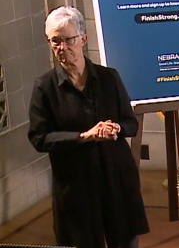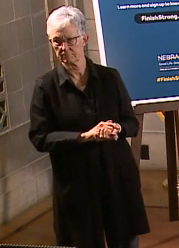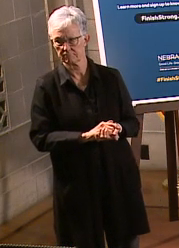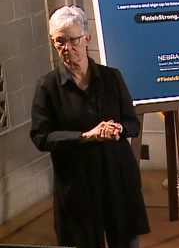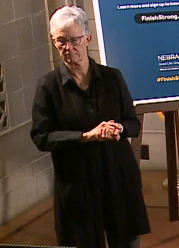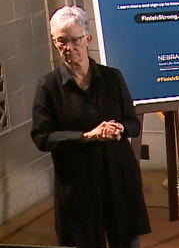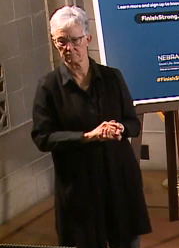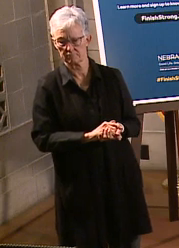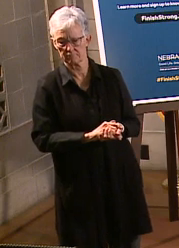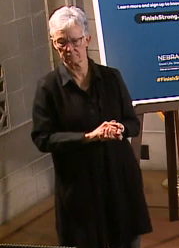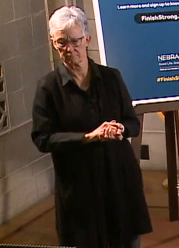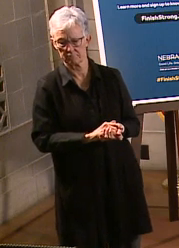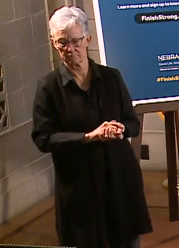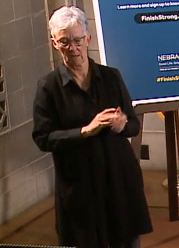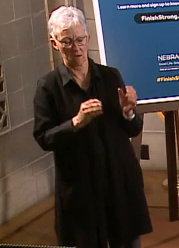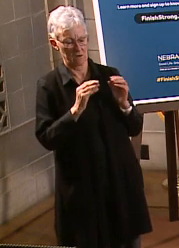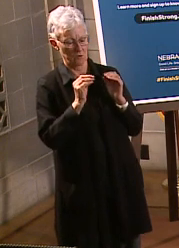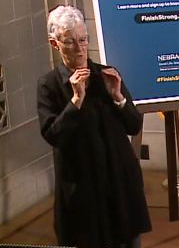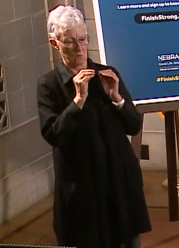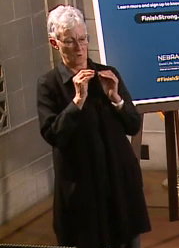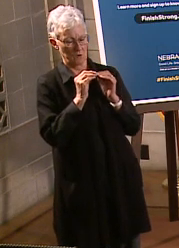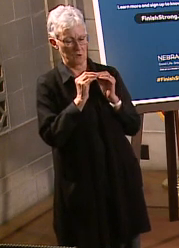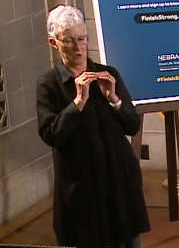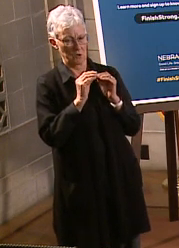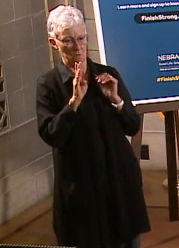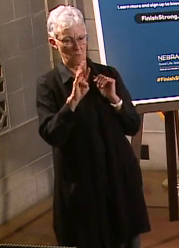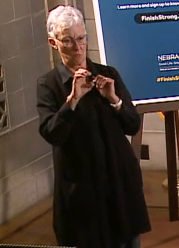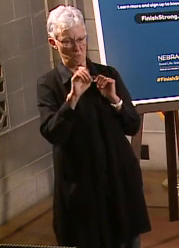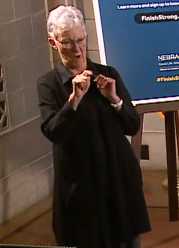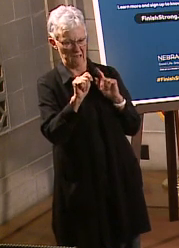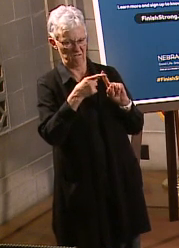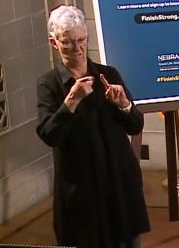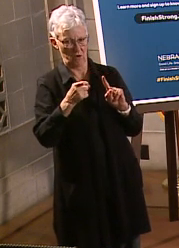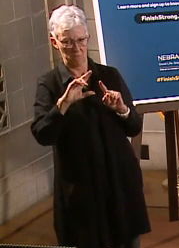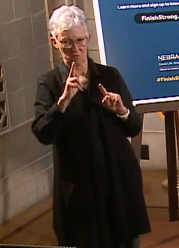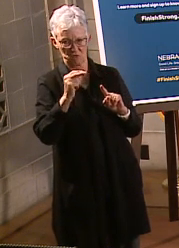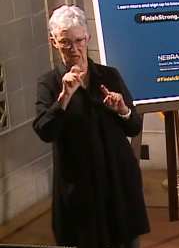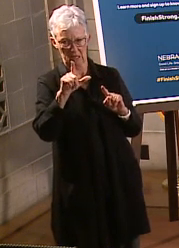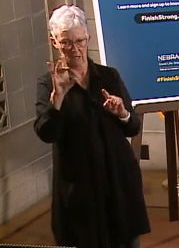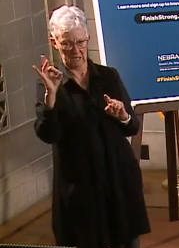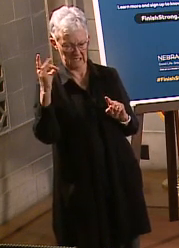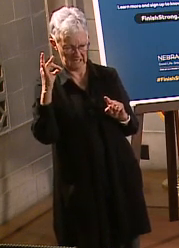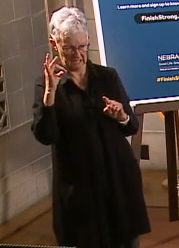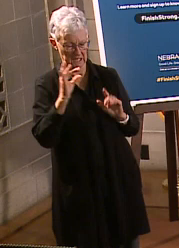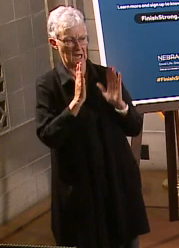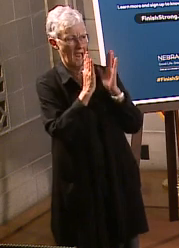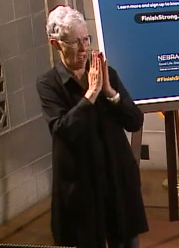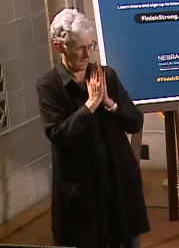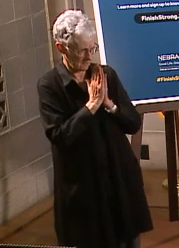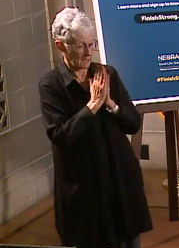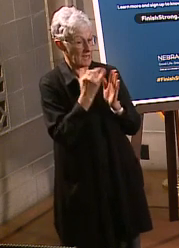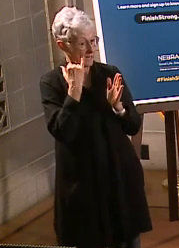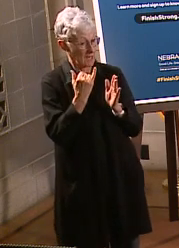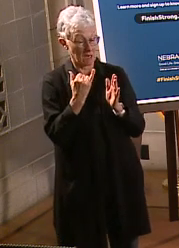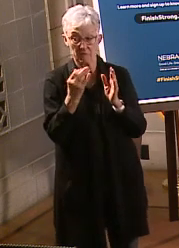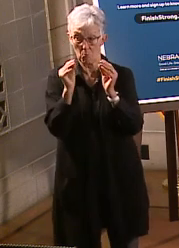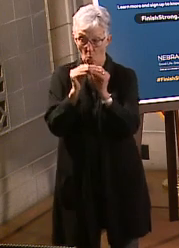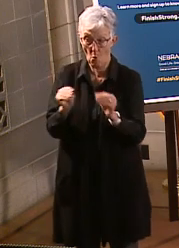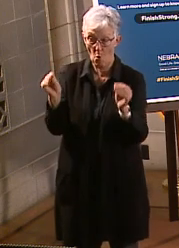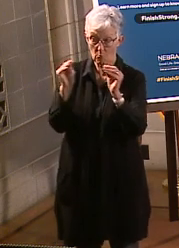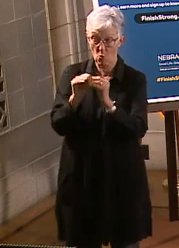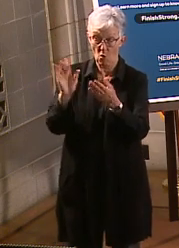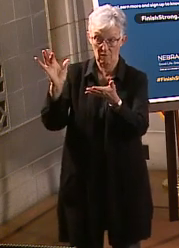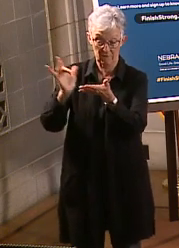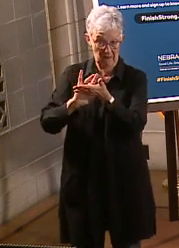which one they get, and how would that be decided? So Brent from Channel 8 is saying that, or is asking if there's more vaccines being produced,